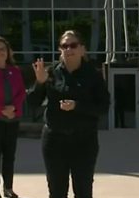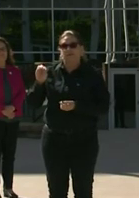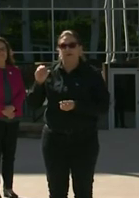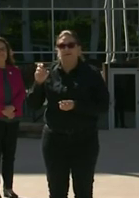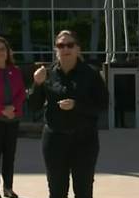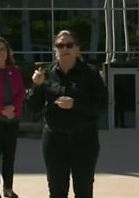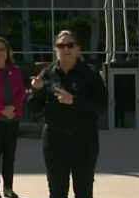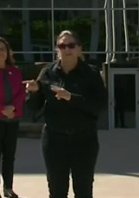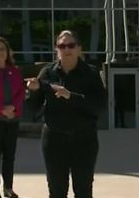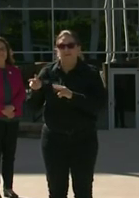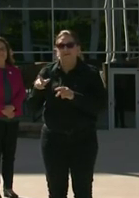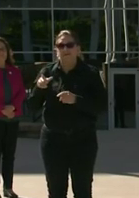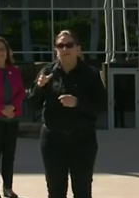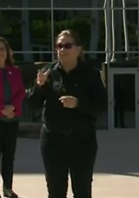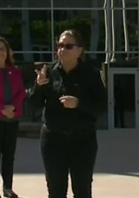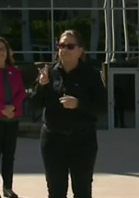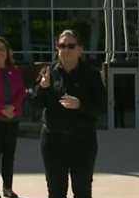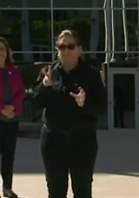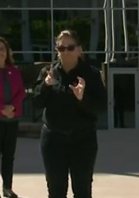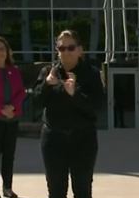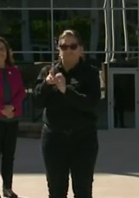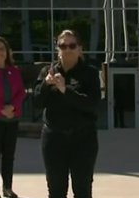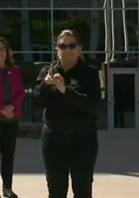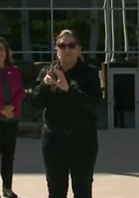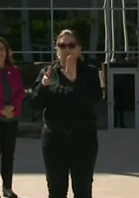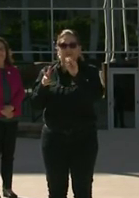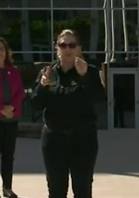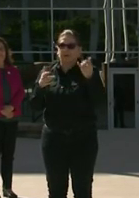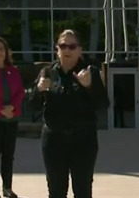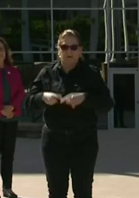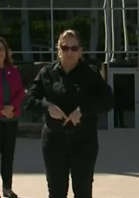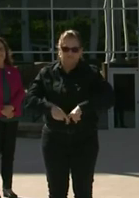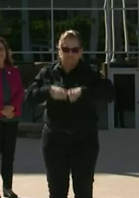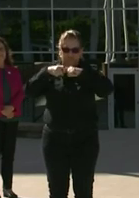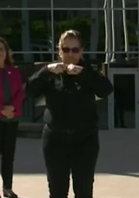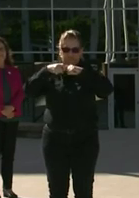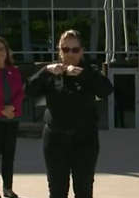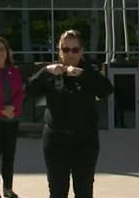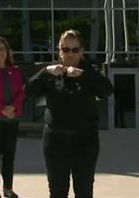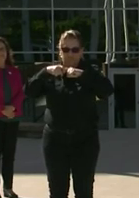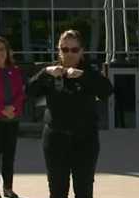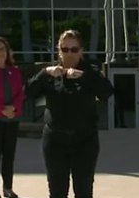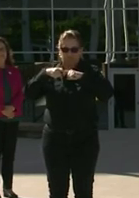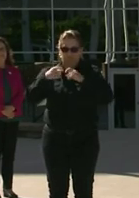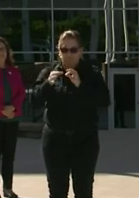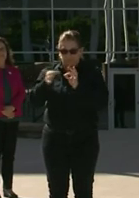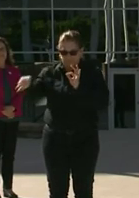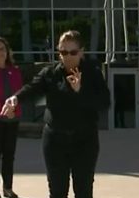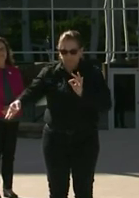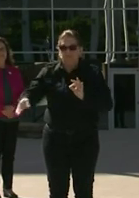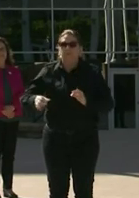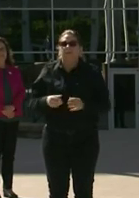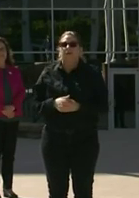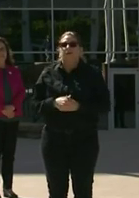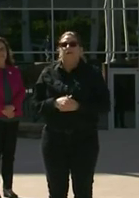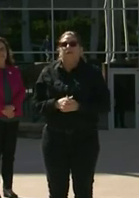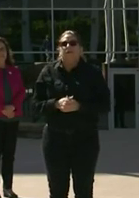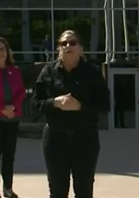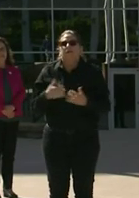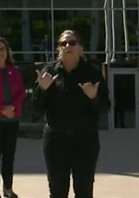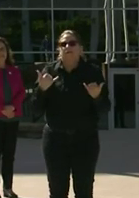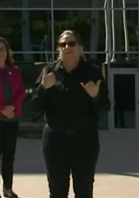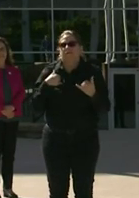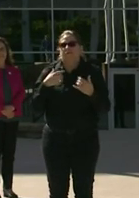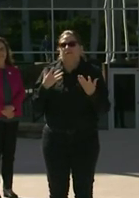The second update I want to provide is on the status of the district's major disaster declaration. At the